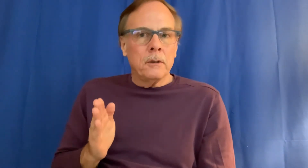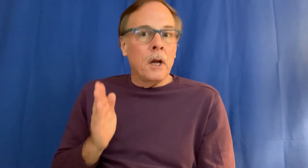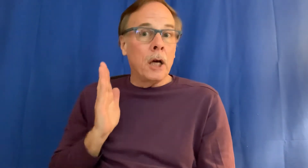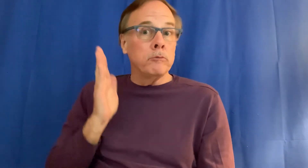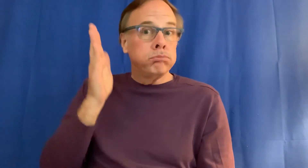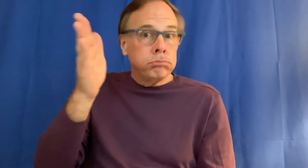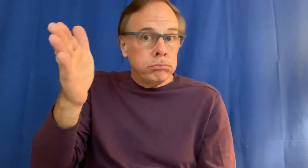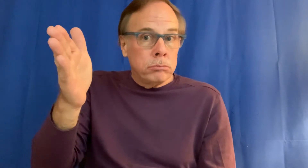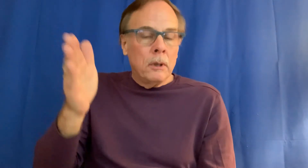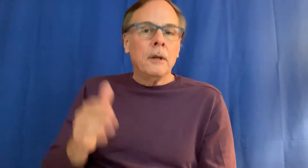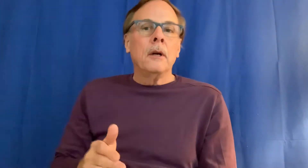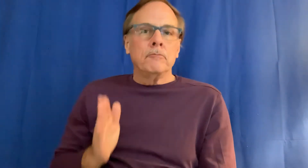not